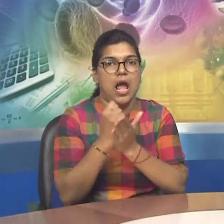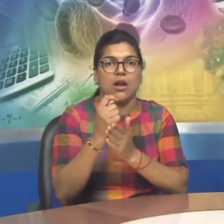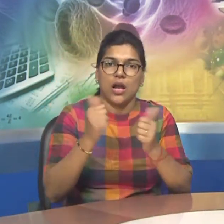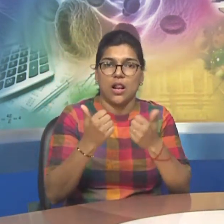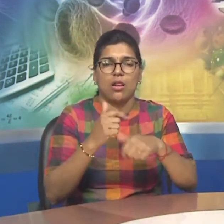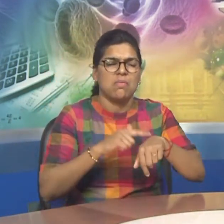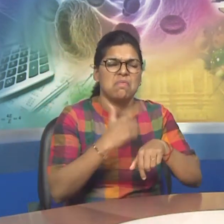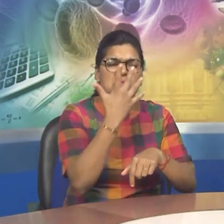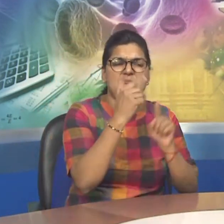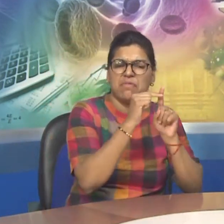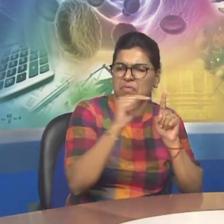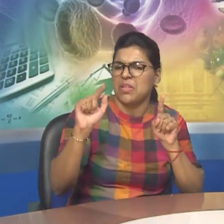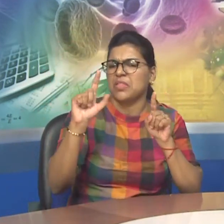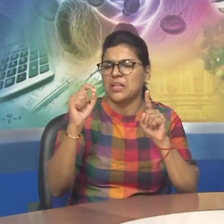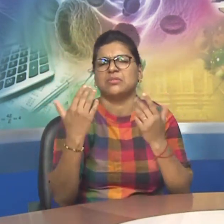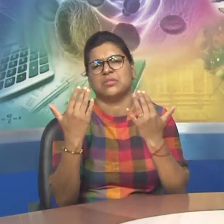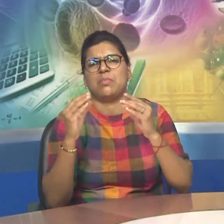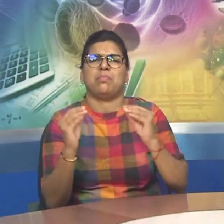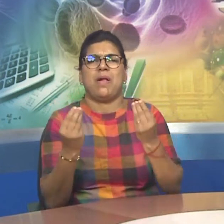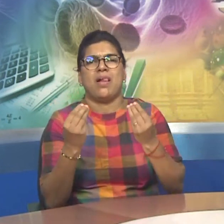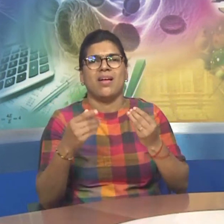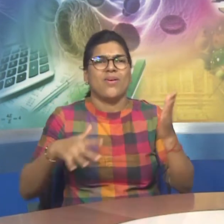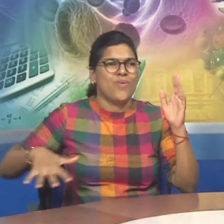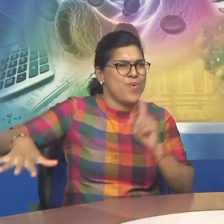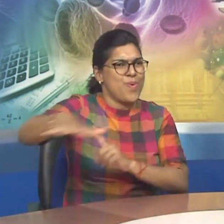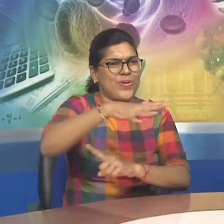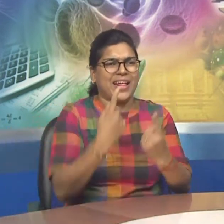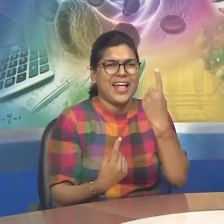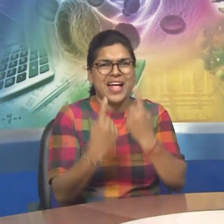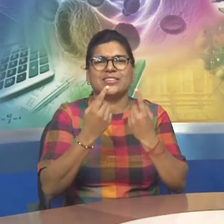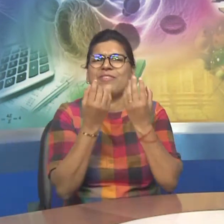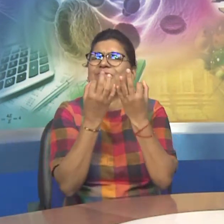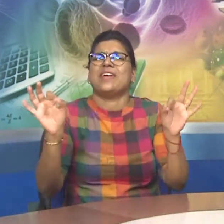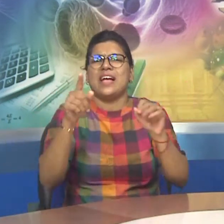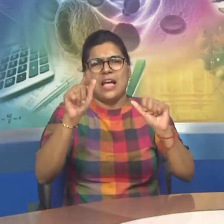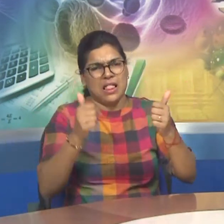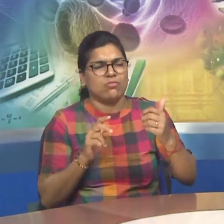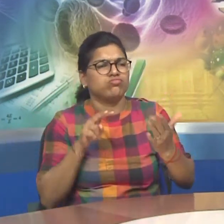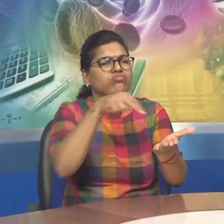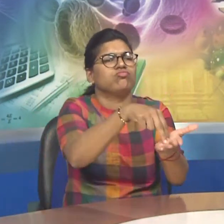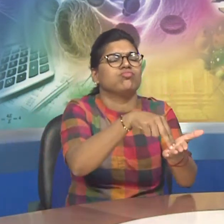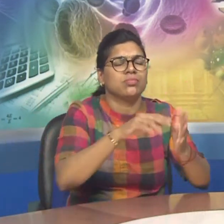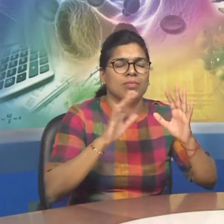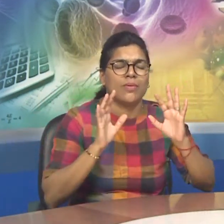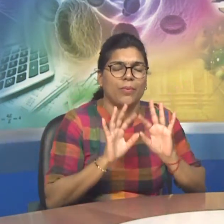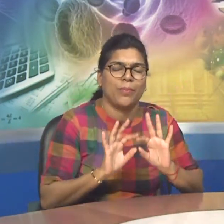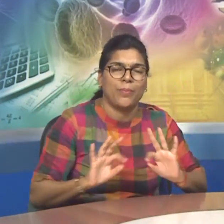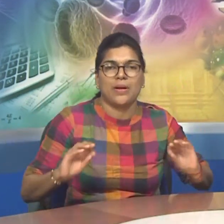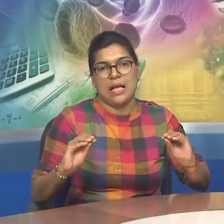stress. So it is a good habit to practice deep breathing for 5 to 10 minutes each day.